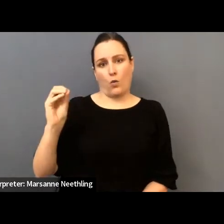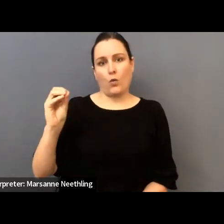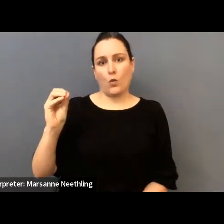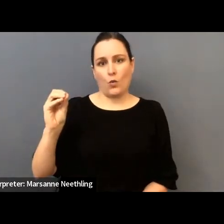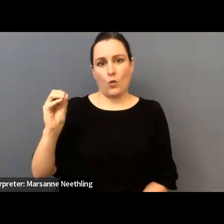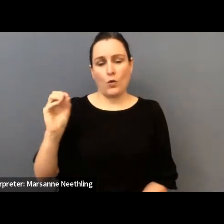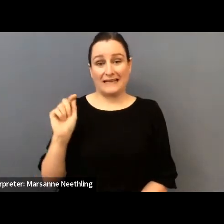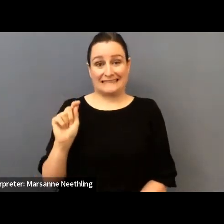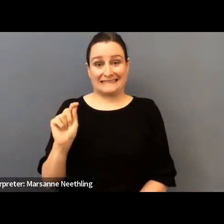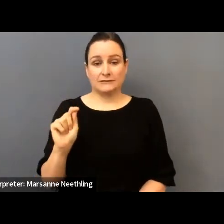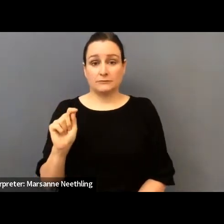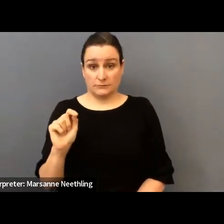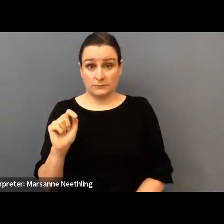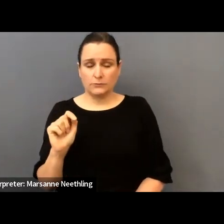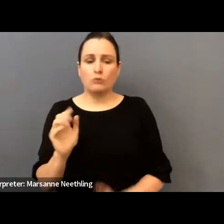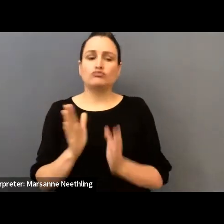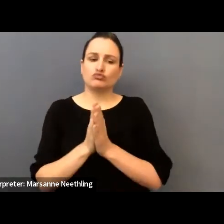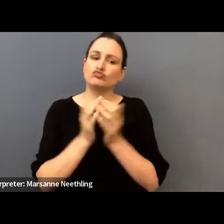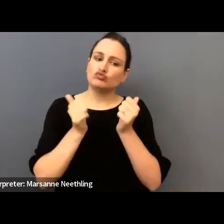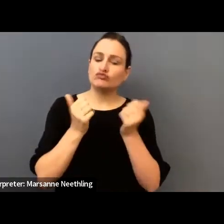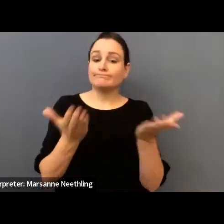question.